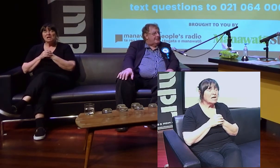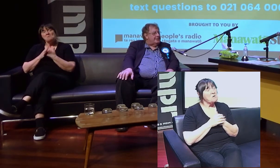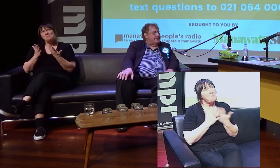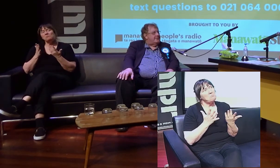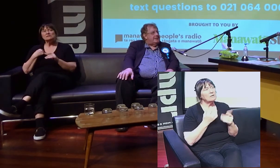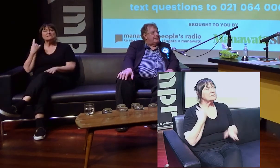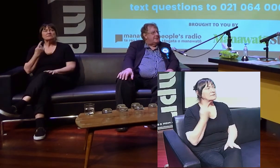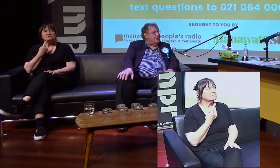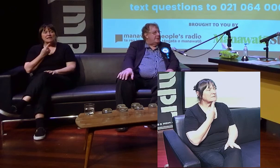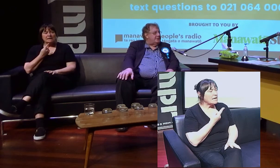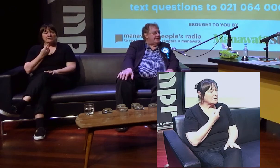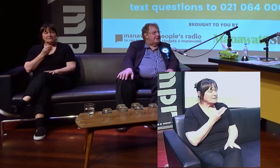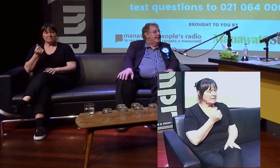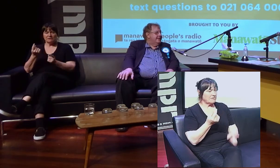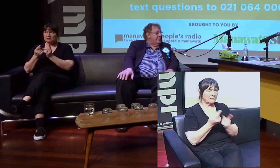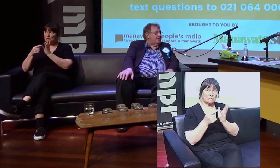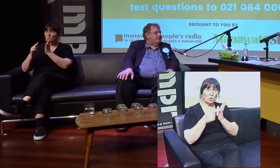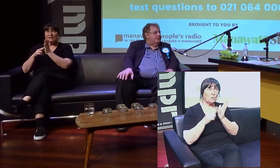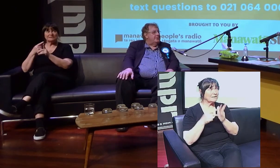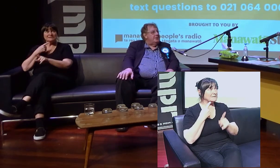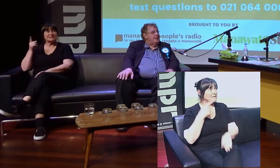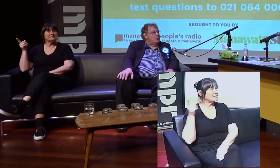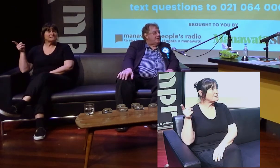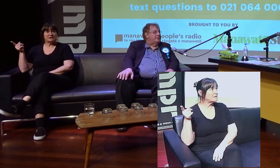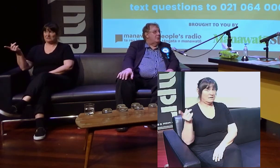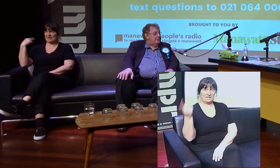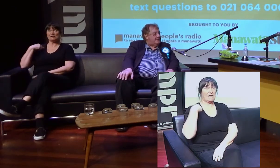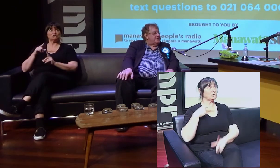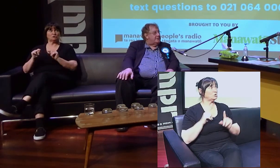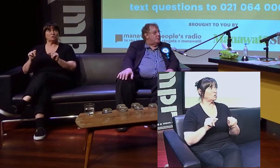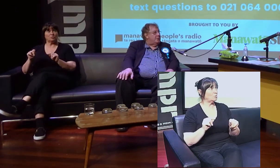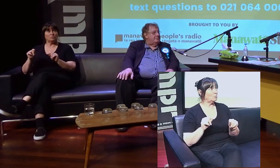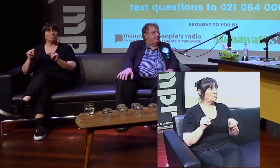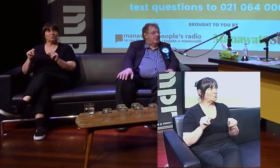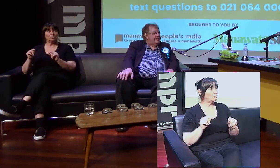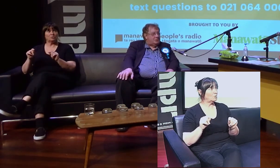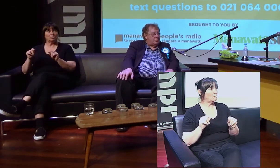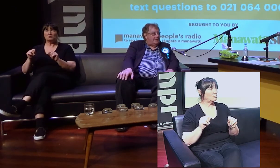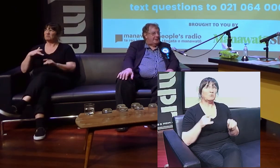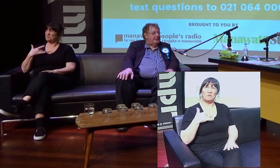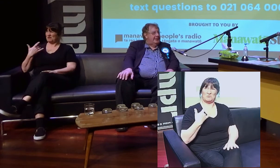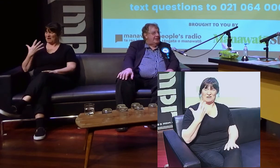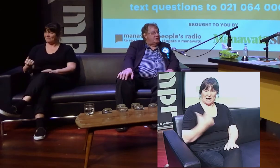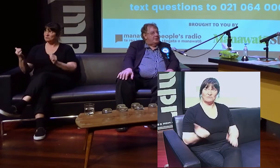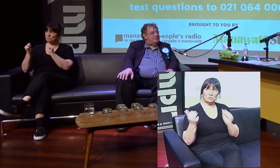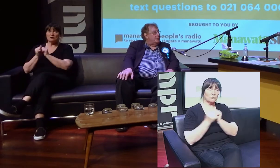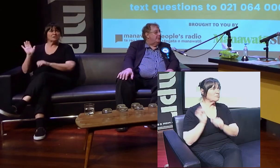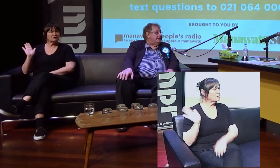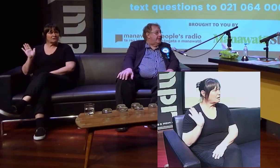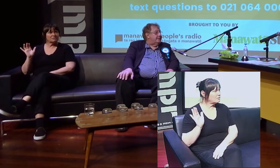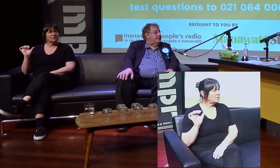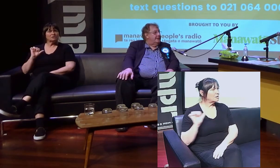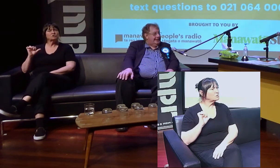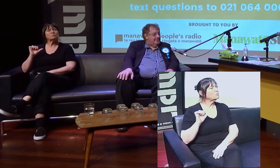Always saying that some of the things that the UN says they want us to do, we should not be in a position where we have to agree with it. It should be